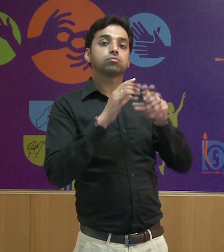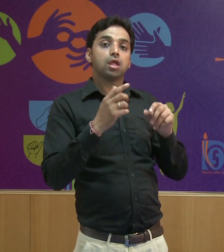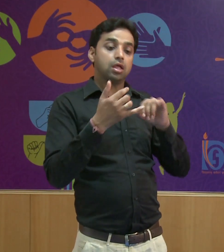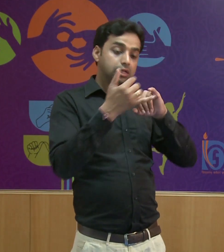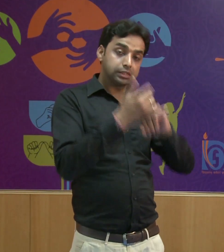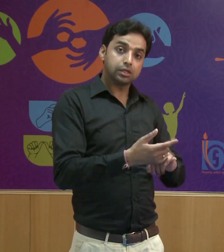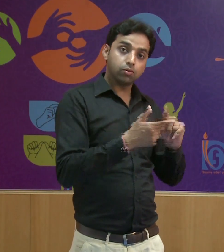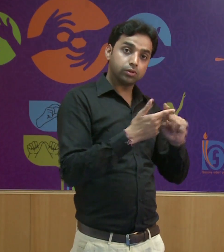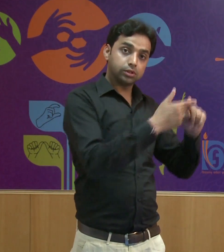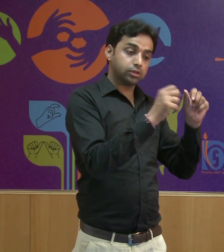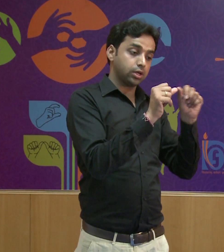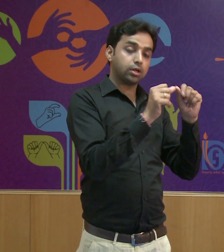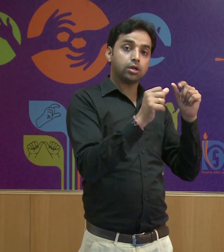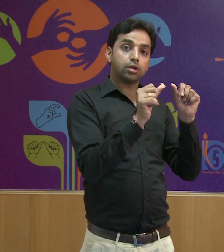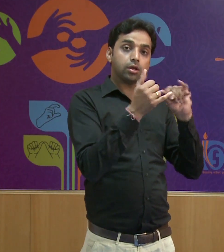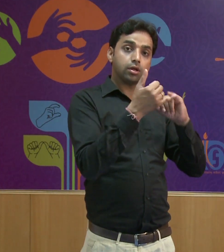Asia like Myanmar,